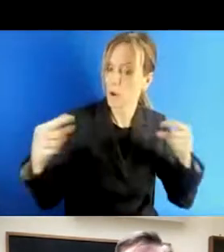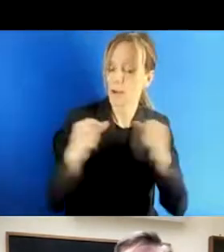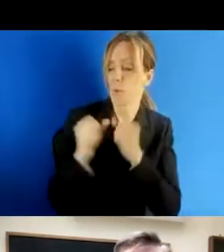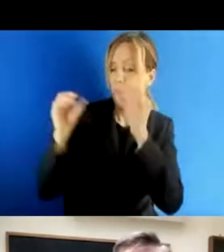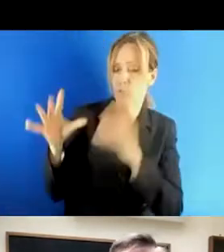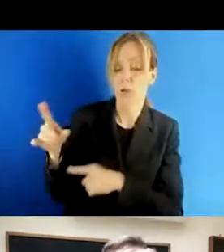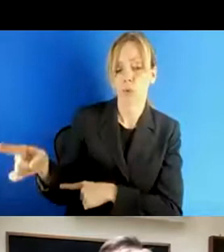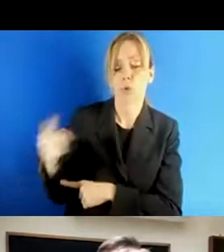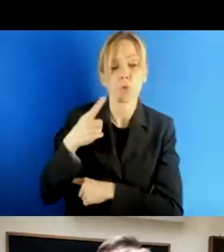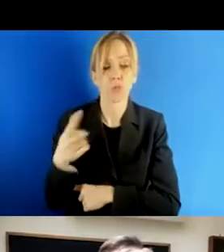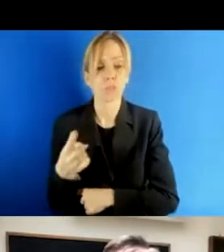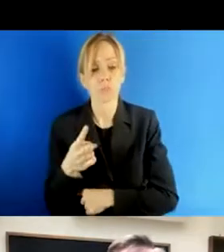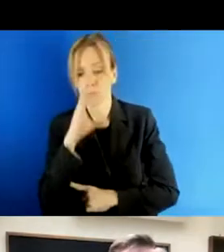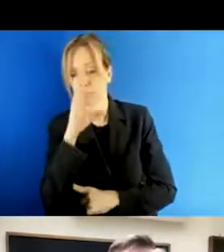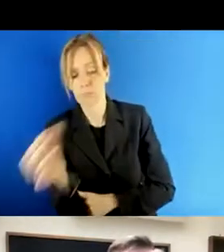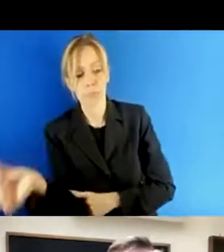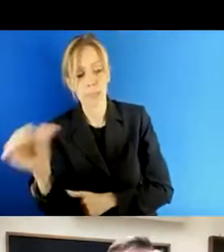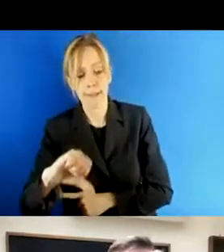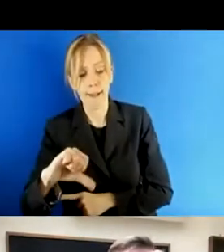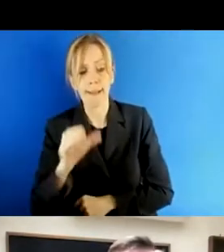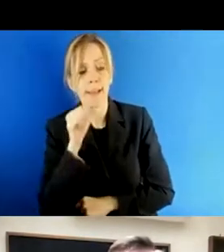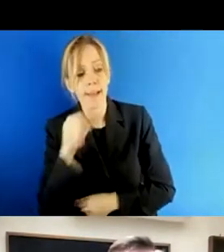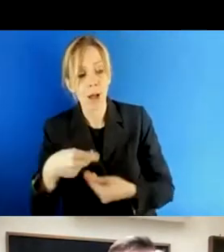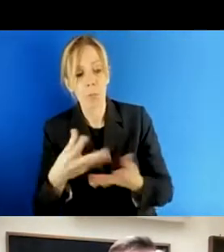the accommodation and not provide an alternate accommodation.